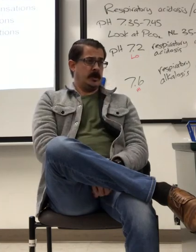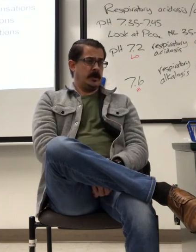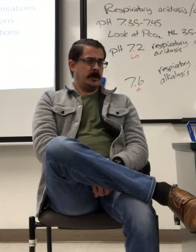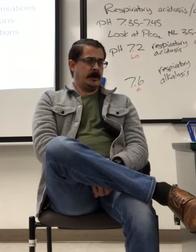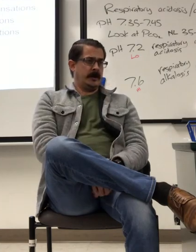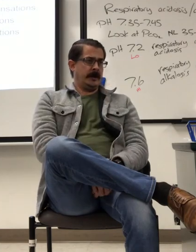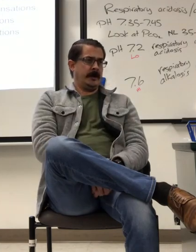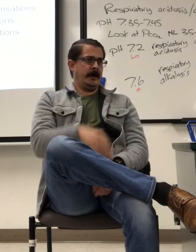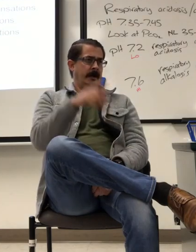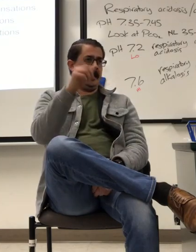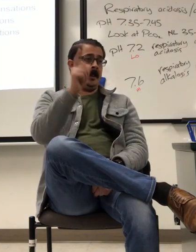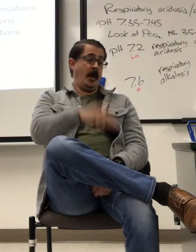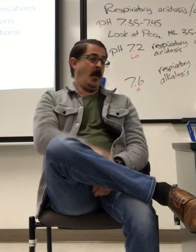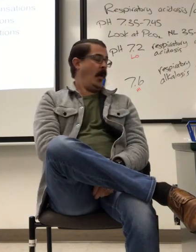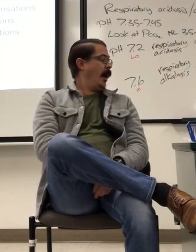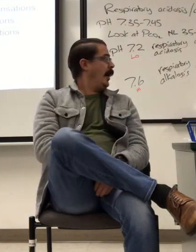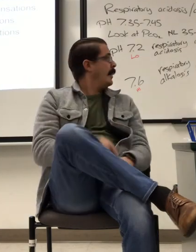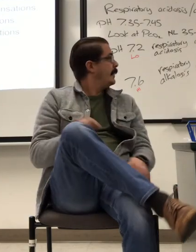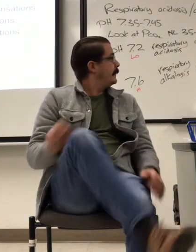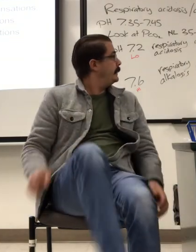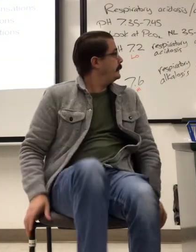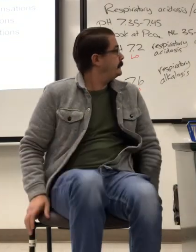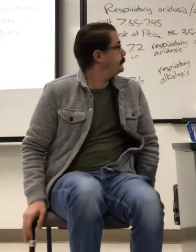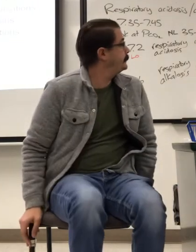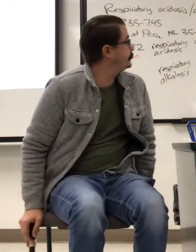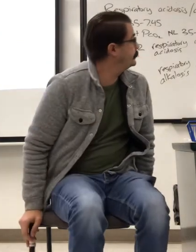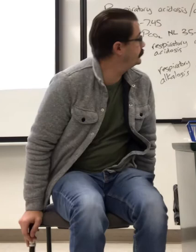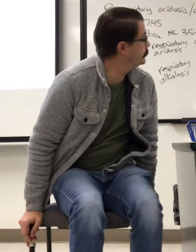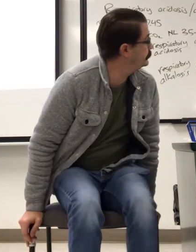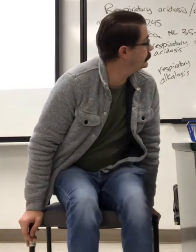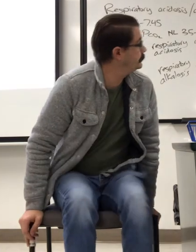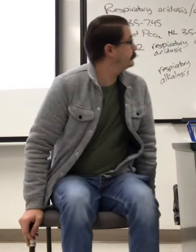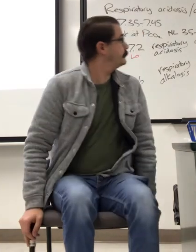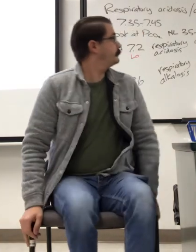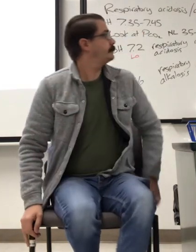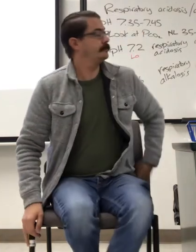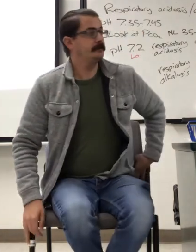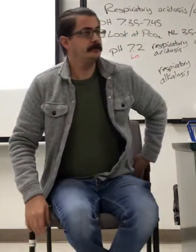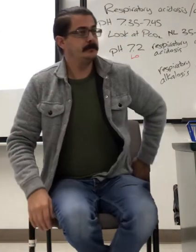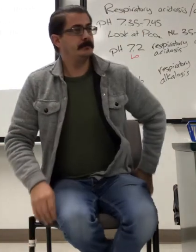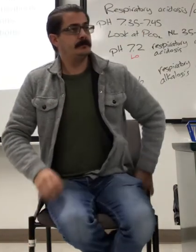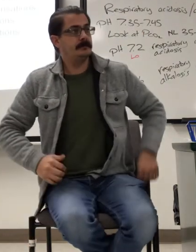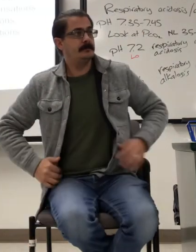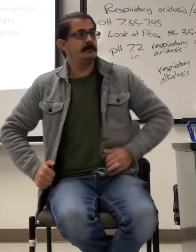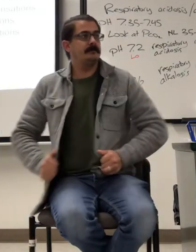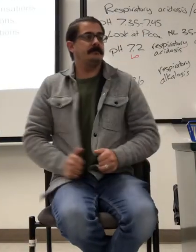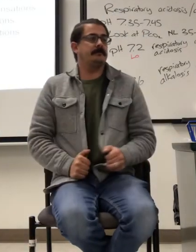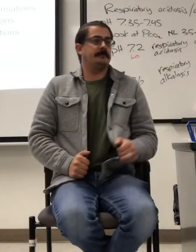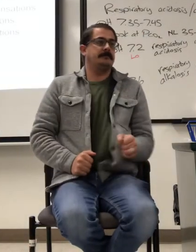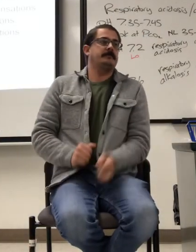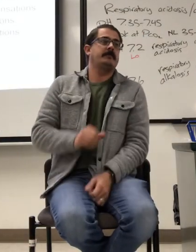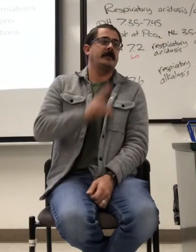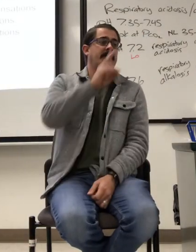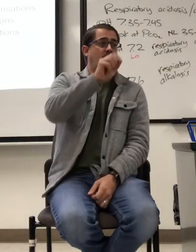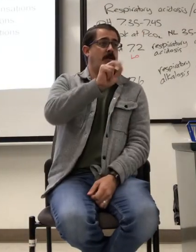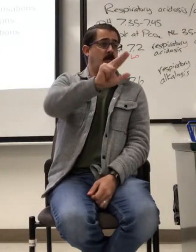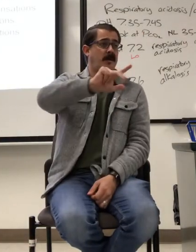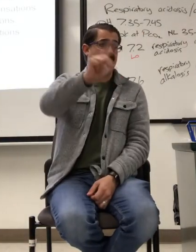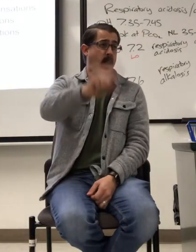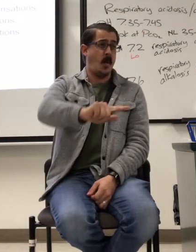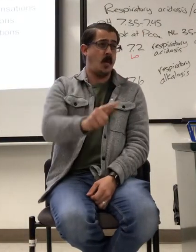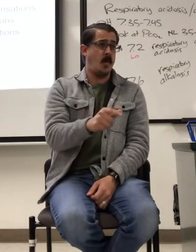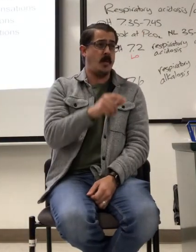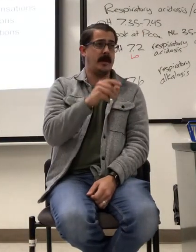Let's say it's too low, because it is. The normal range is still 735, 745. So immediately, is